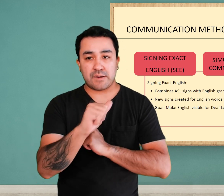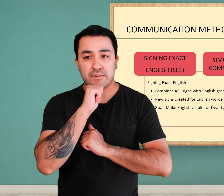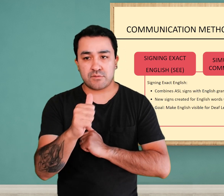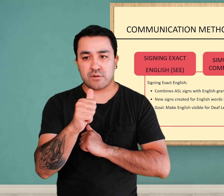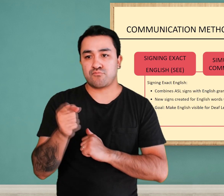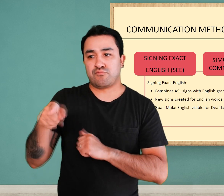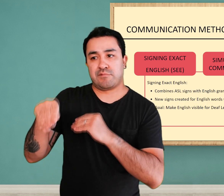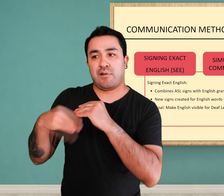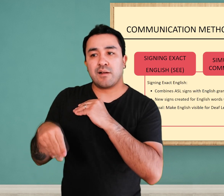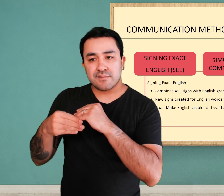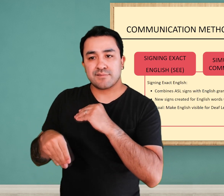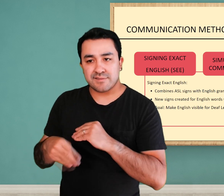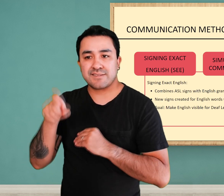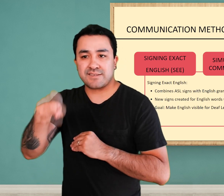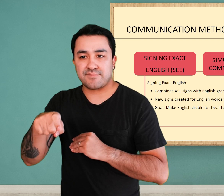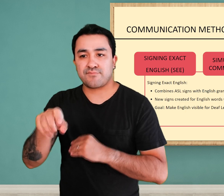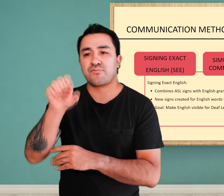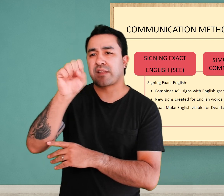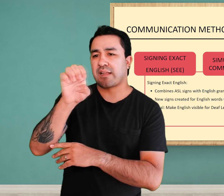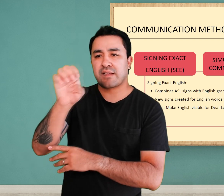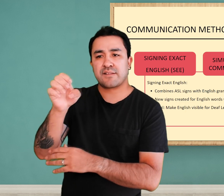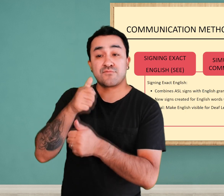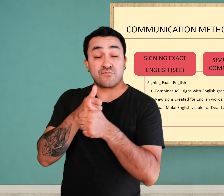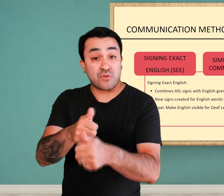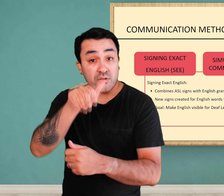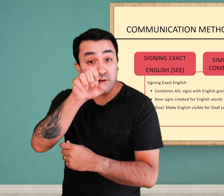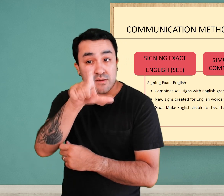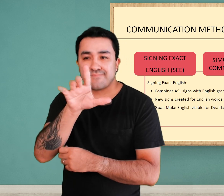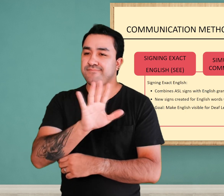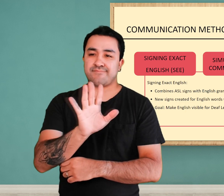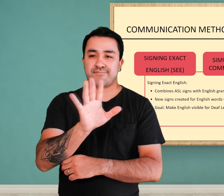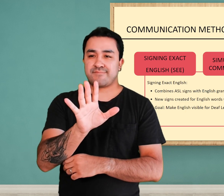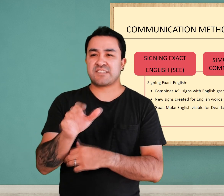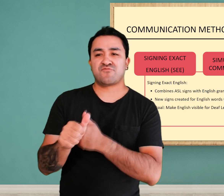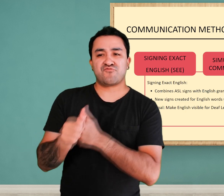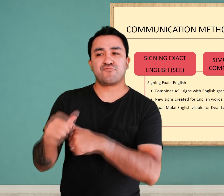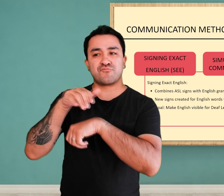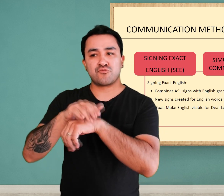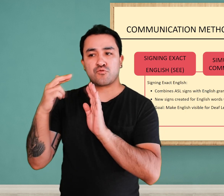in ASL and follows English grammar and syntax.